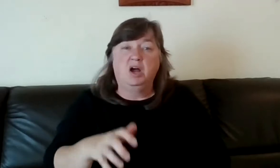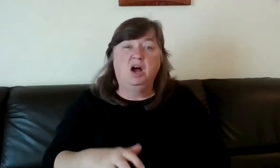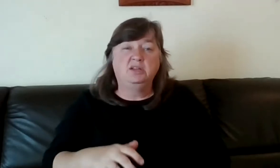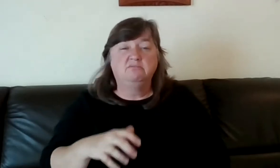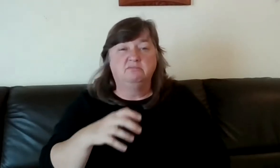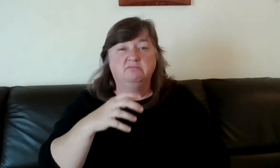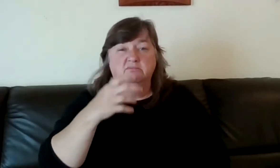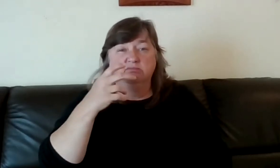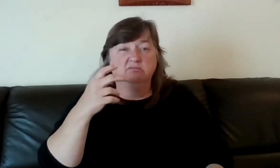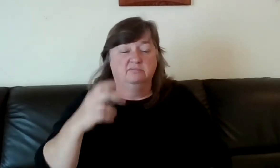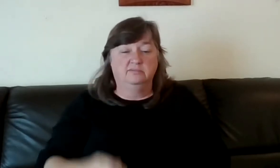hot,